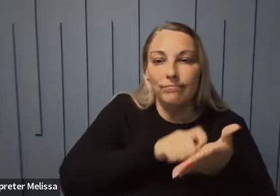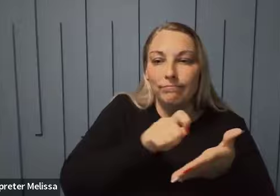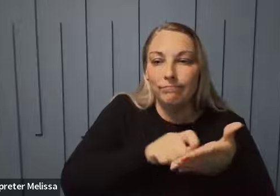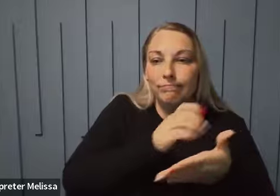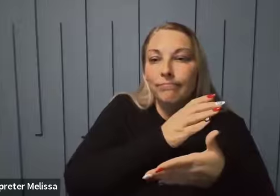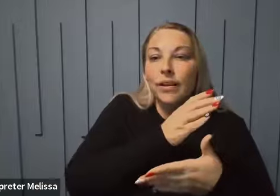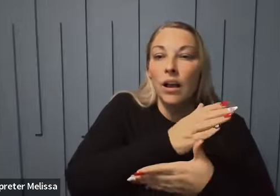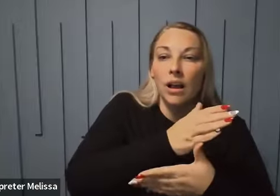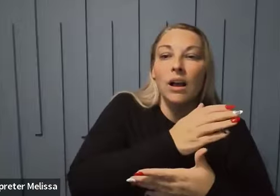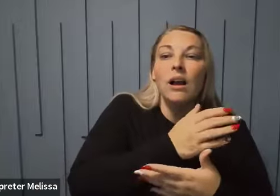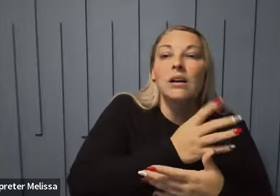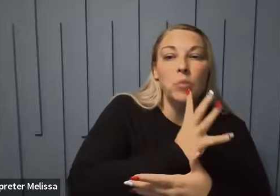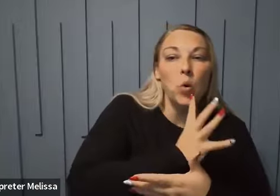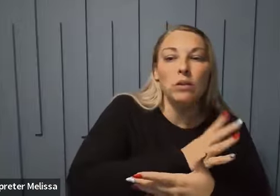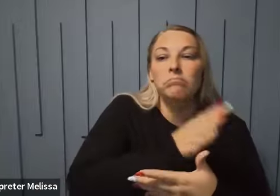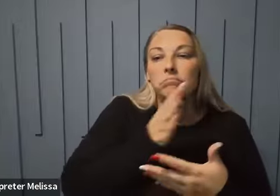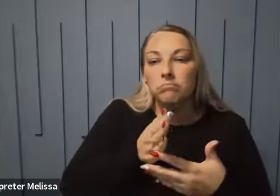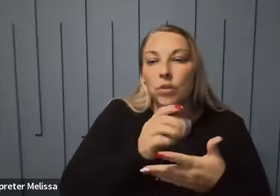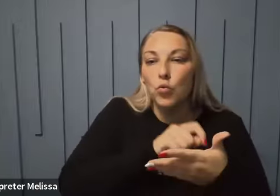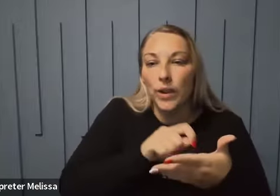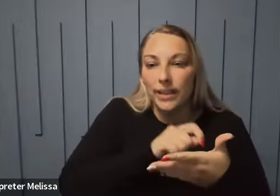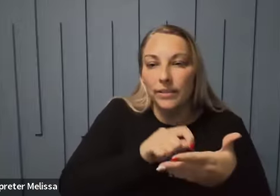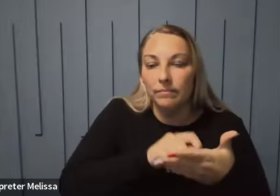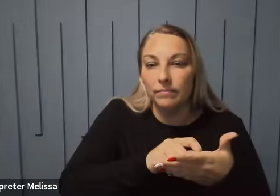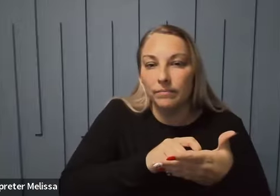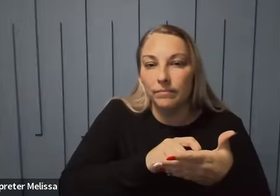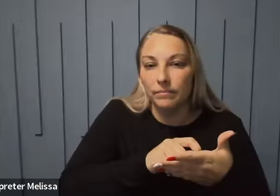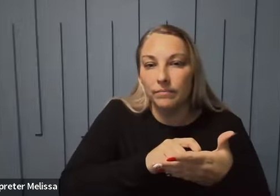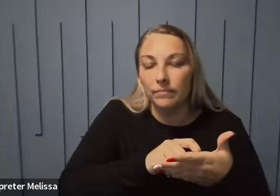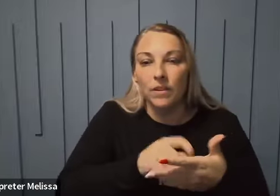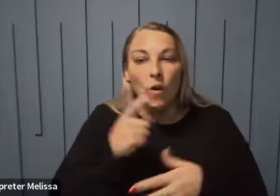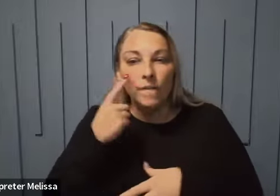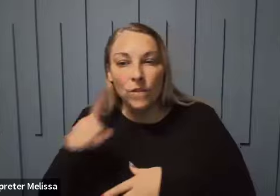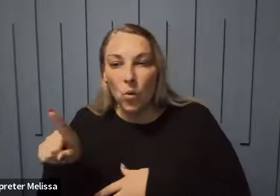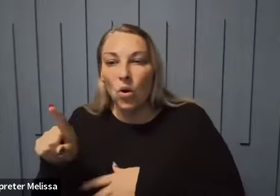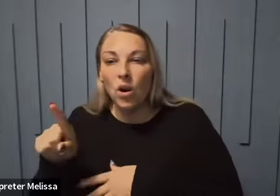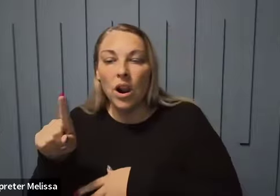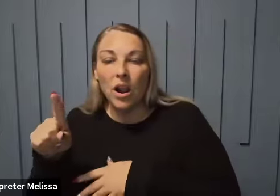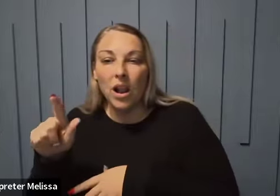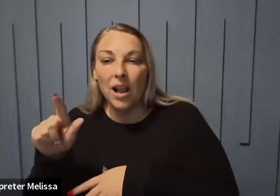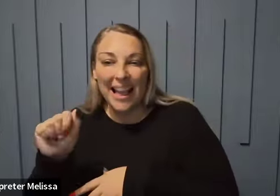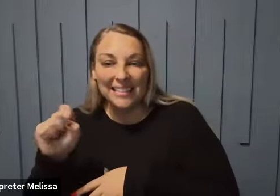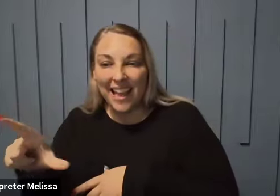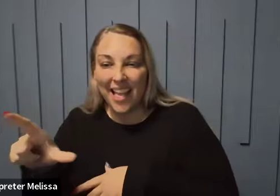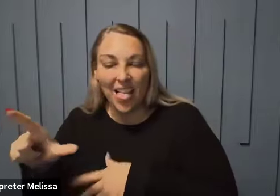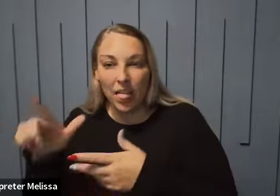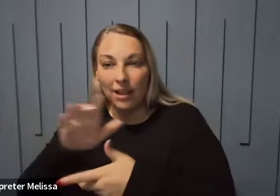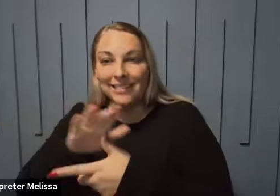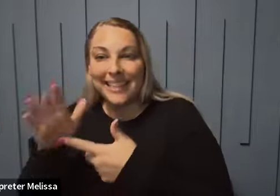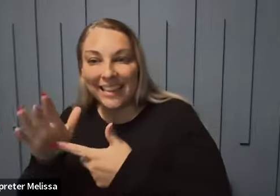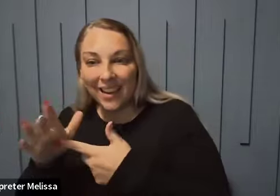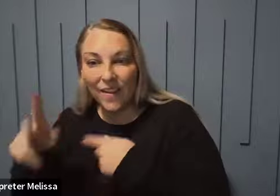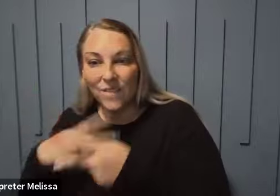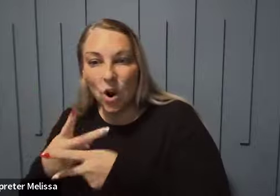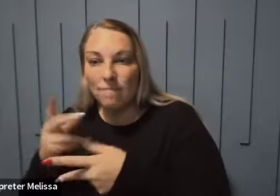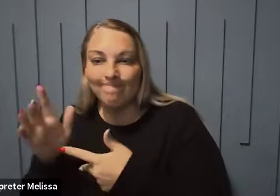English. So this is when we teach kids to read and write in English. There really is no secondary form of American Sign Language. So there is a secondary